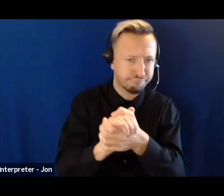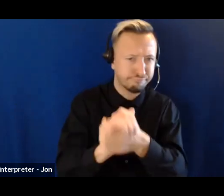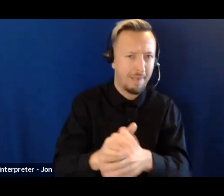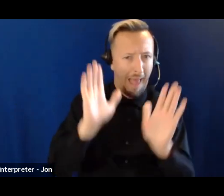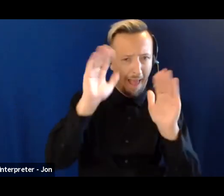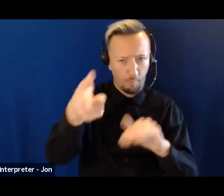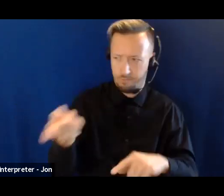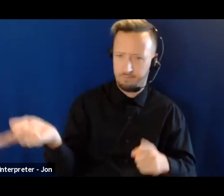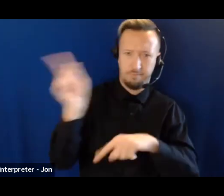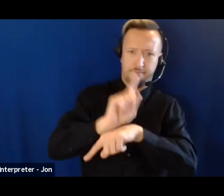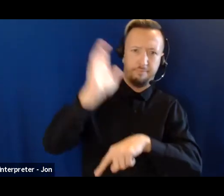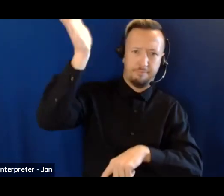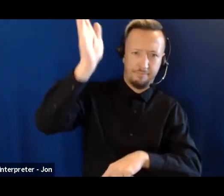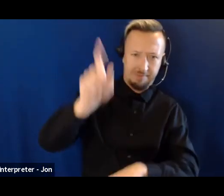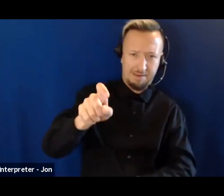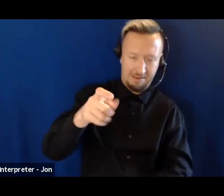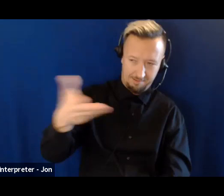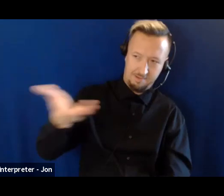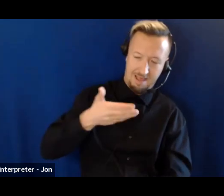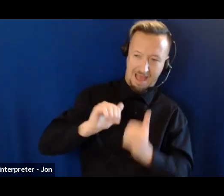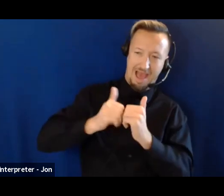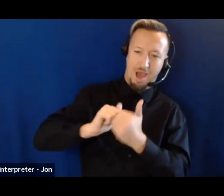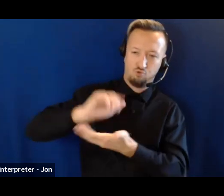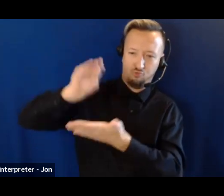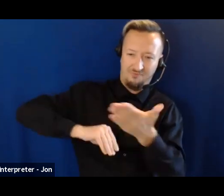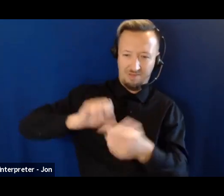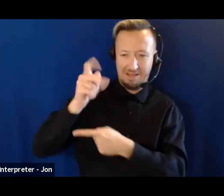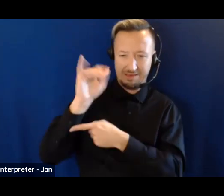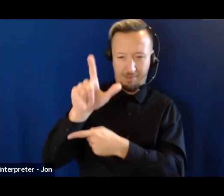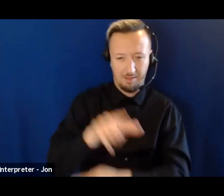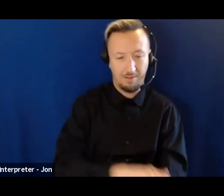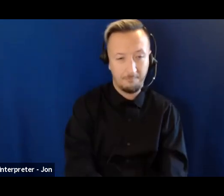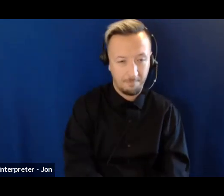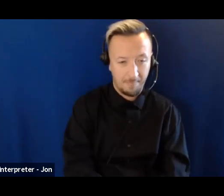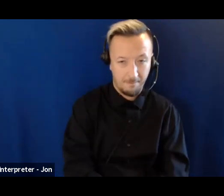a presentation telling us all how to do our spills next time. So.